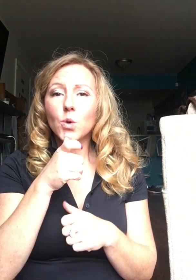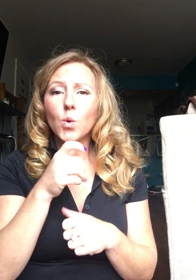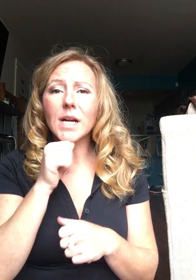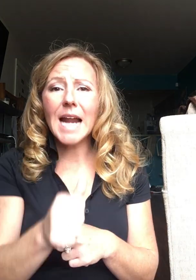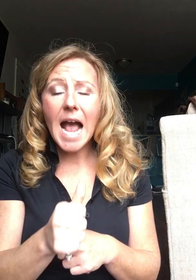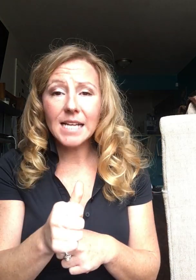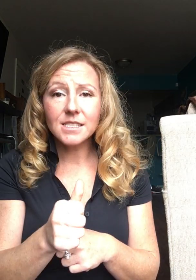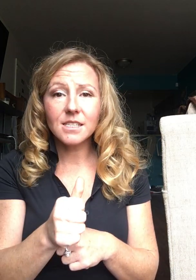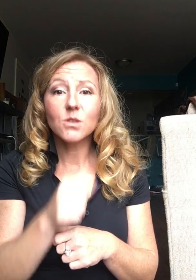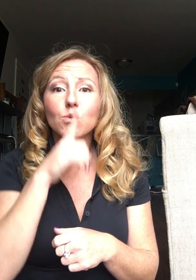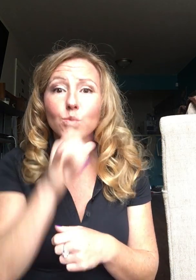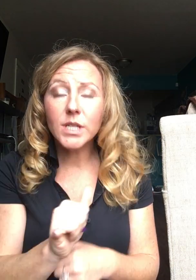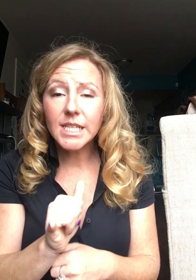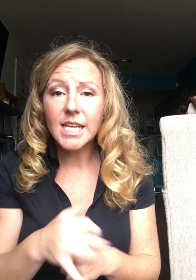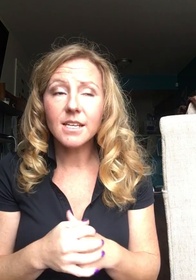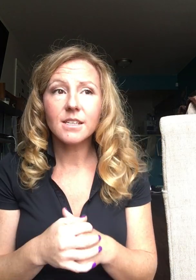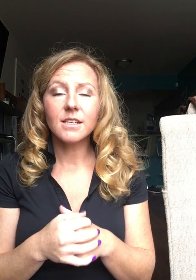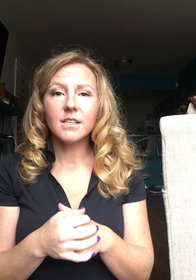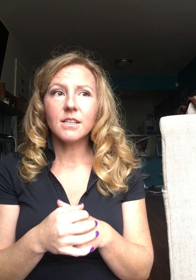who are not really